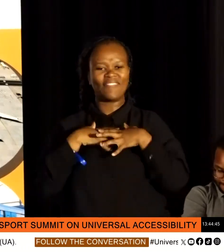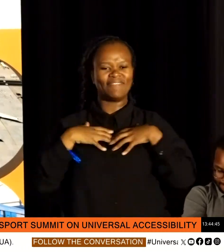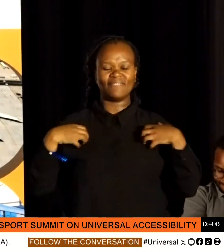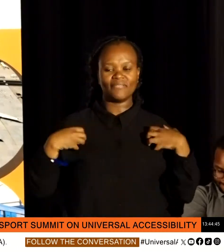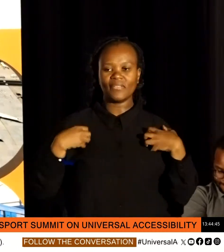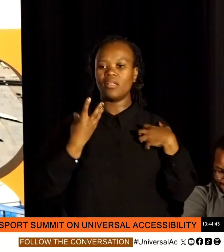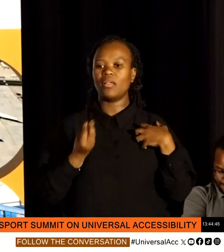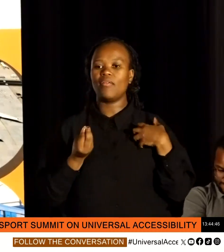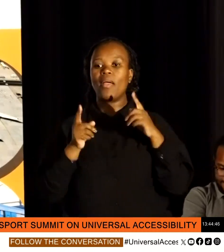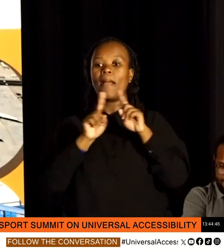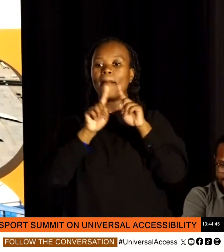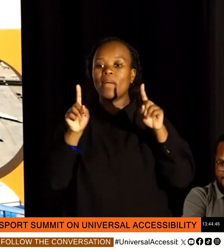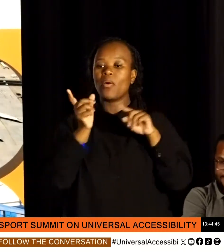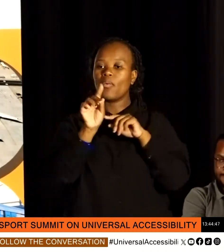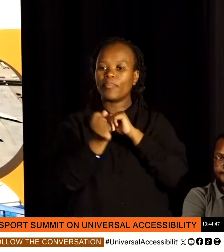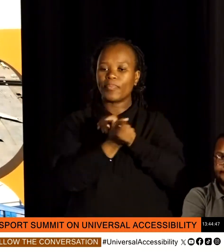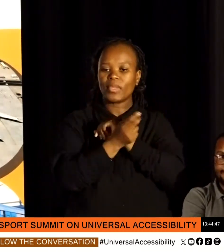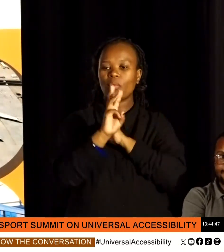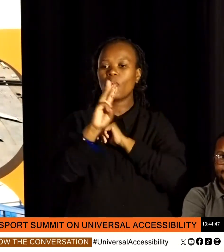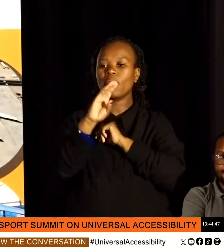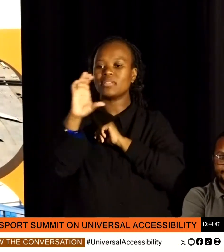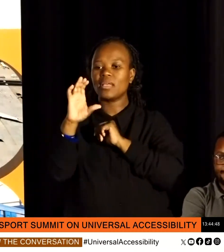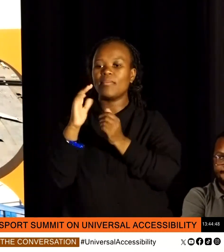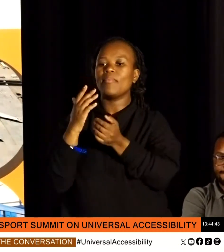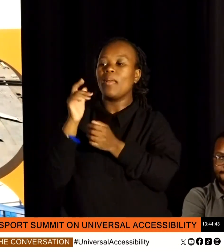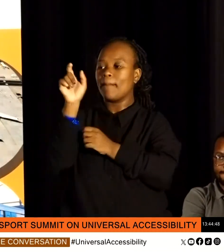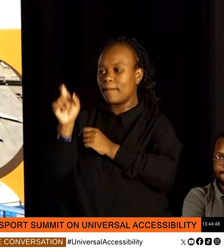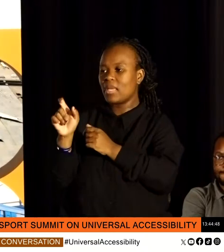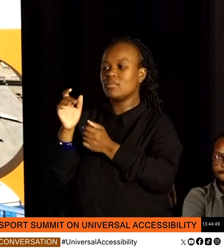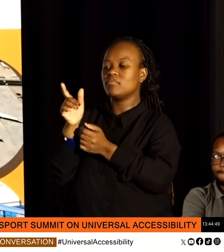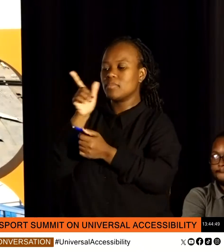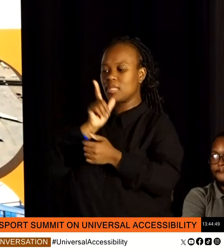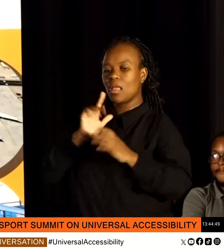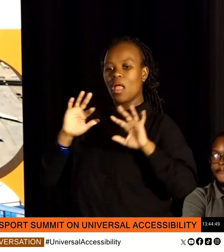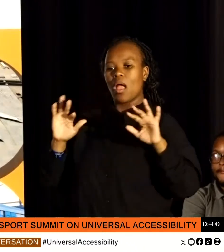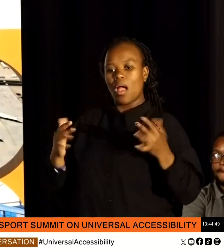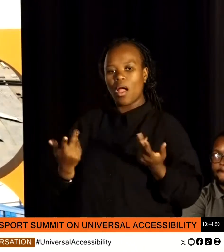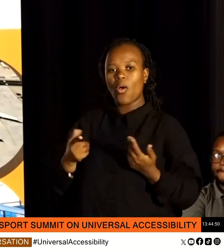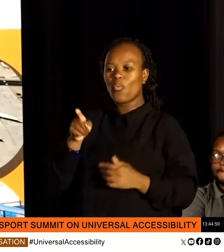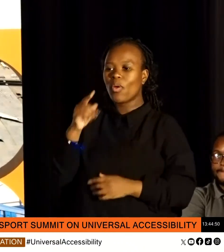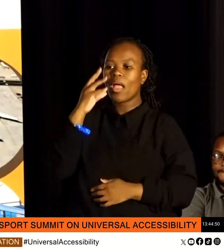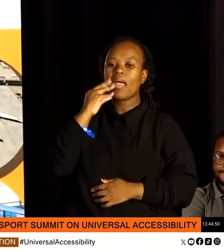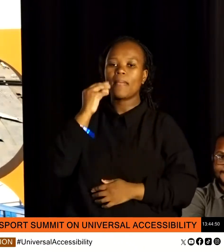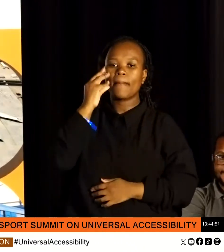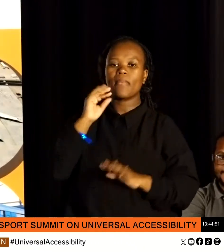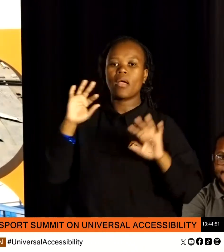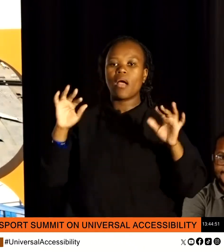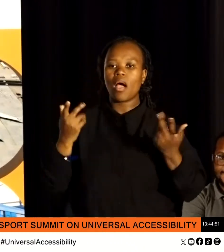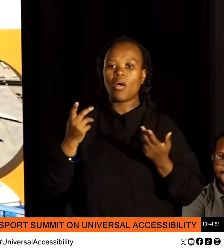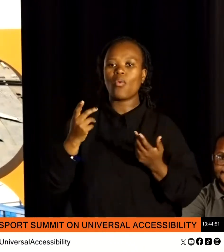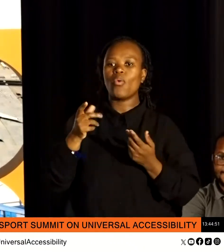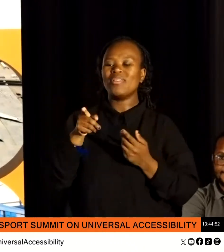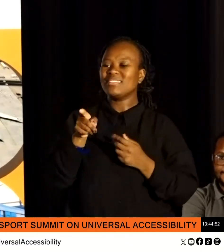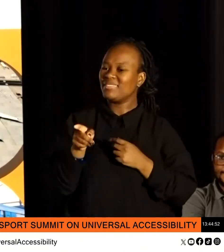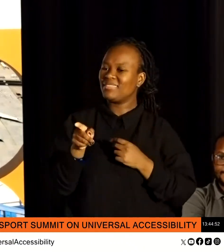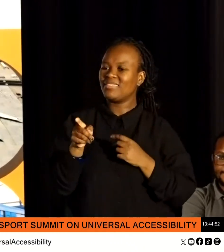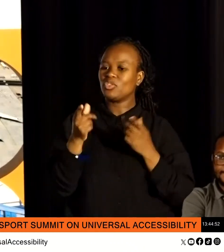with disabilities in the Western Cape shared with me how experiences on a journey they recently undertook to test